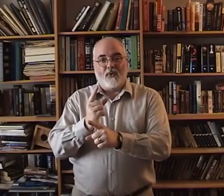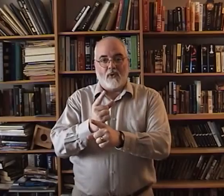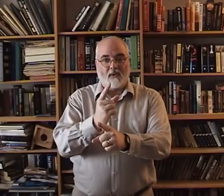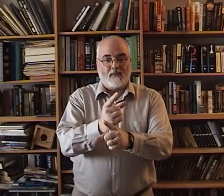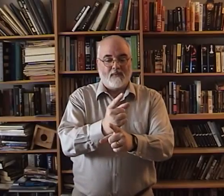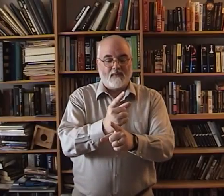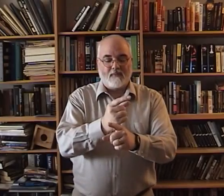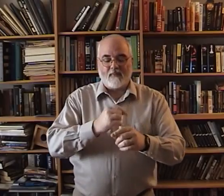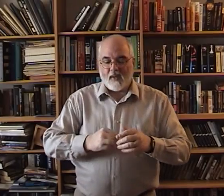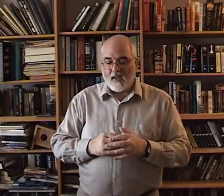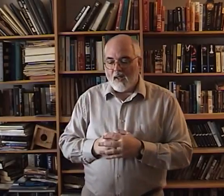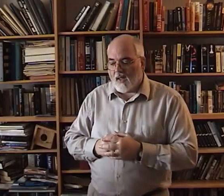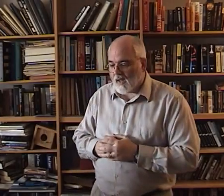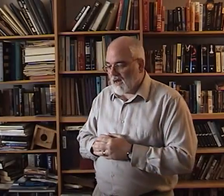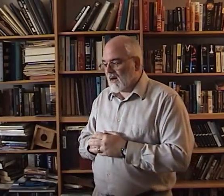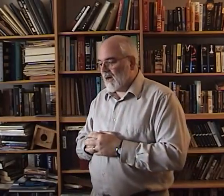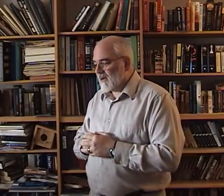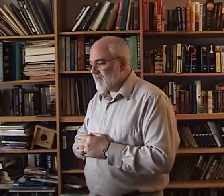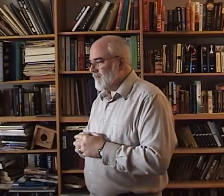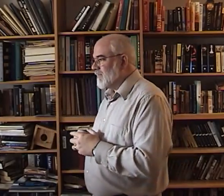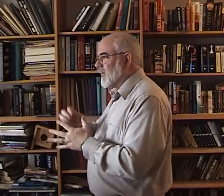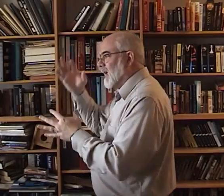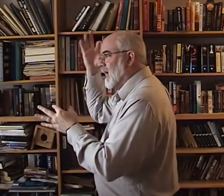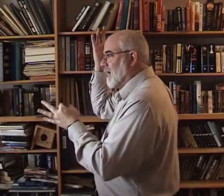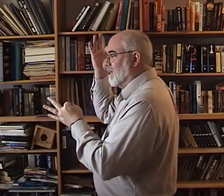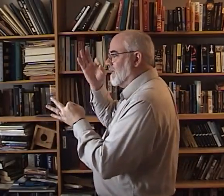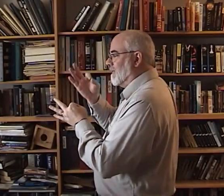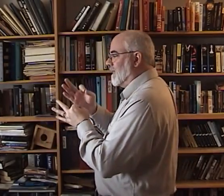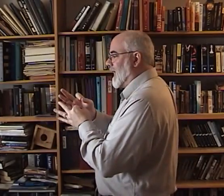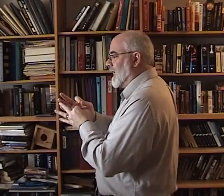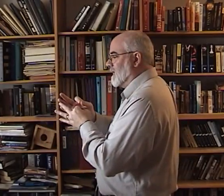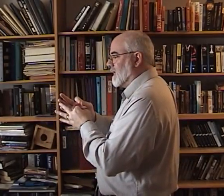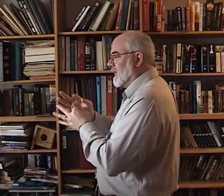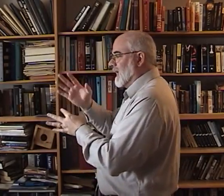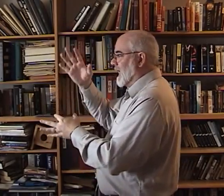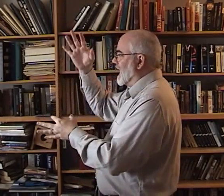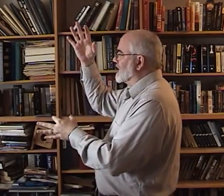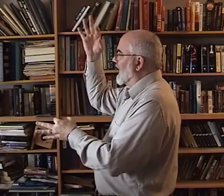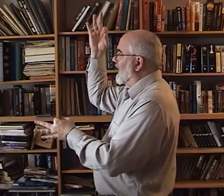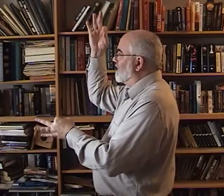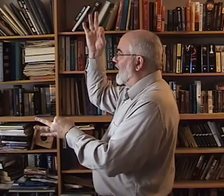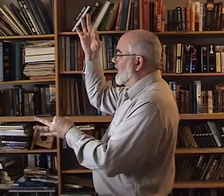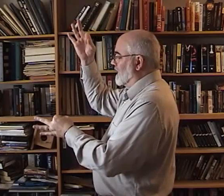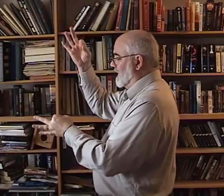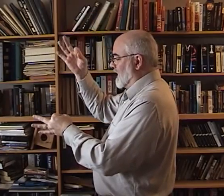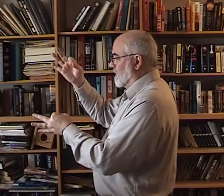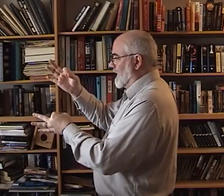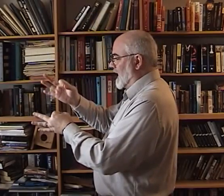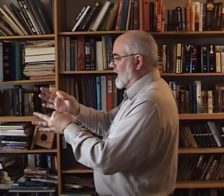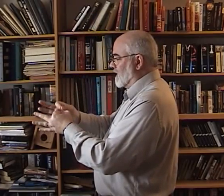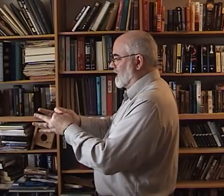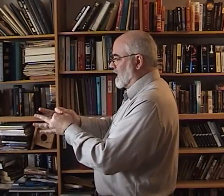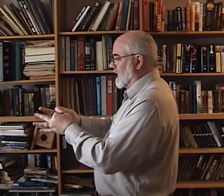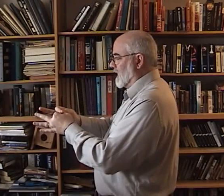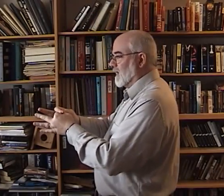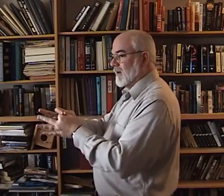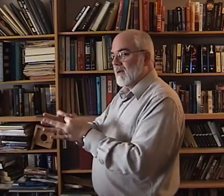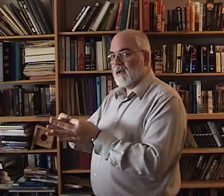faithful. All right. Faith is F hand coming down. All